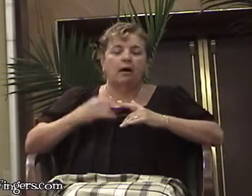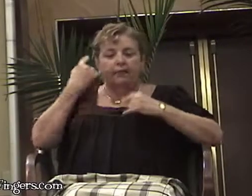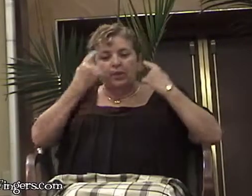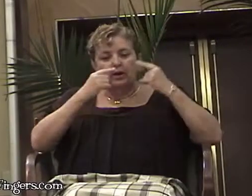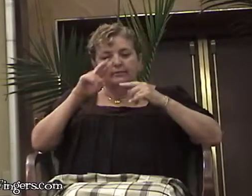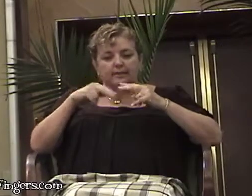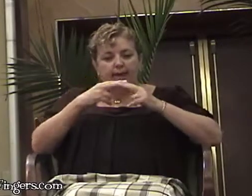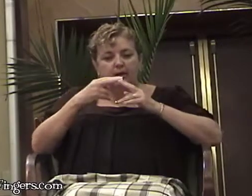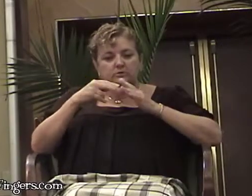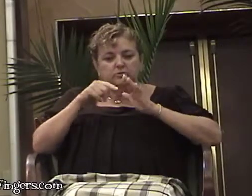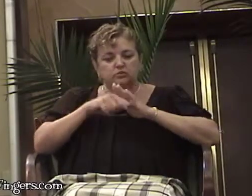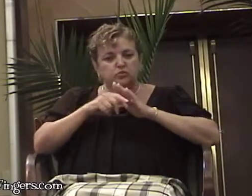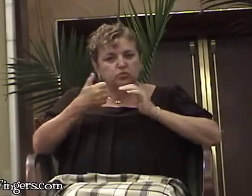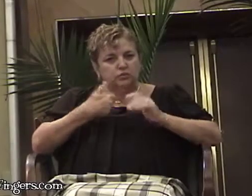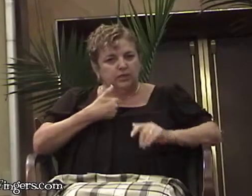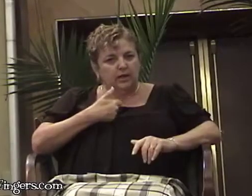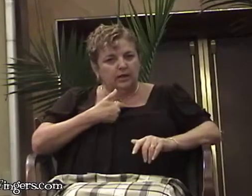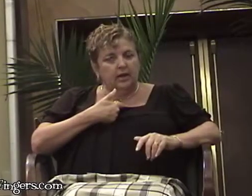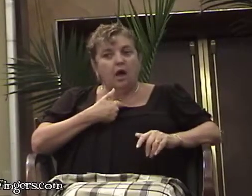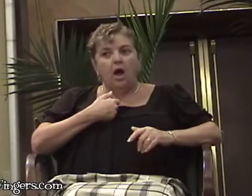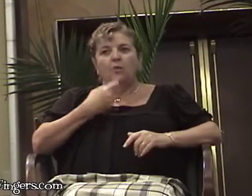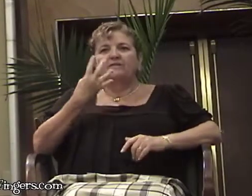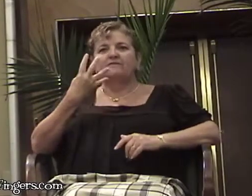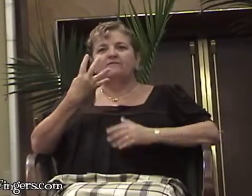5 because I was single.